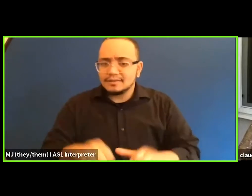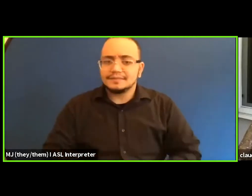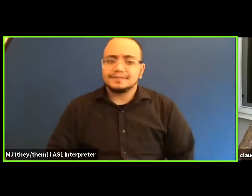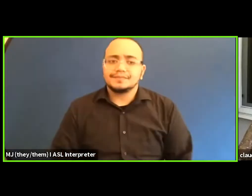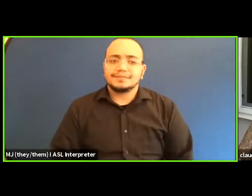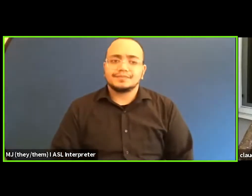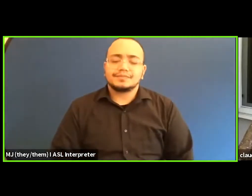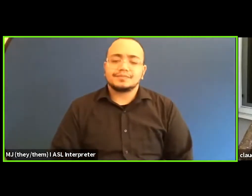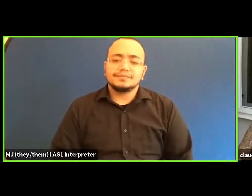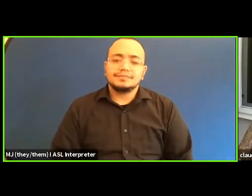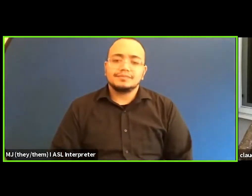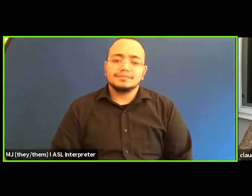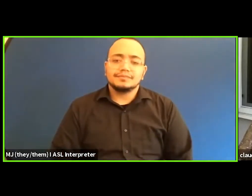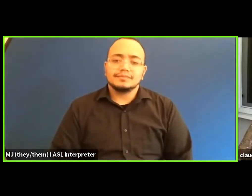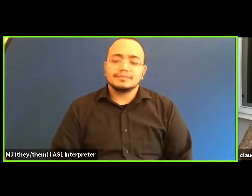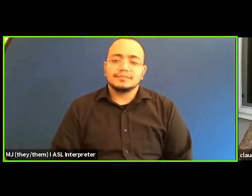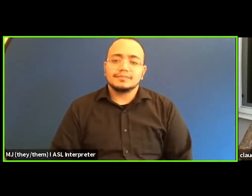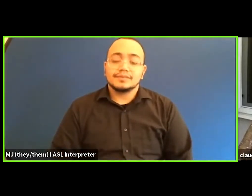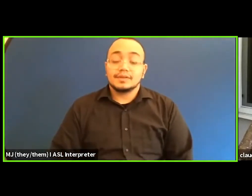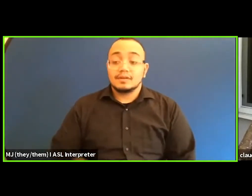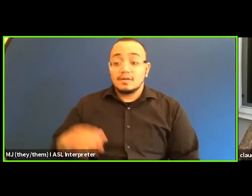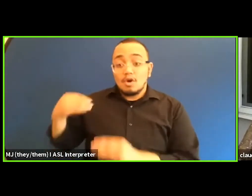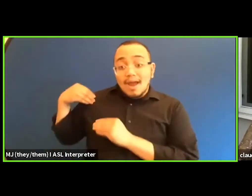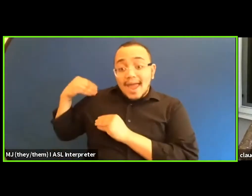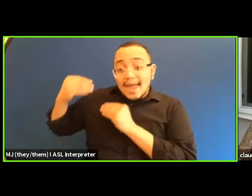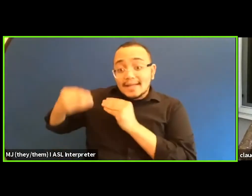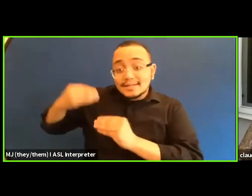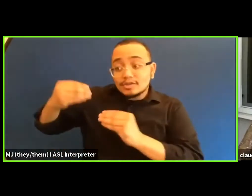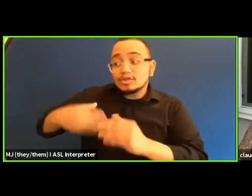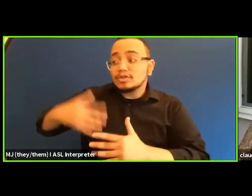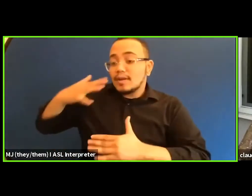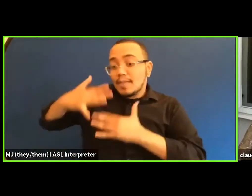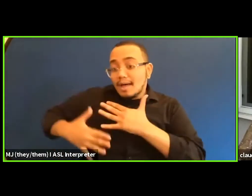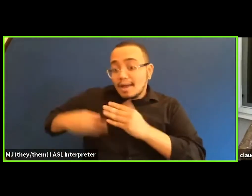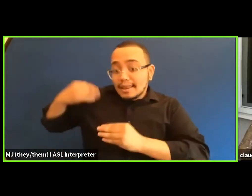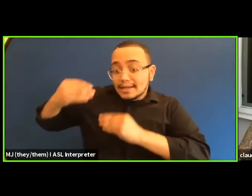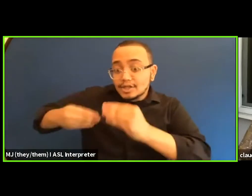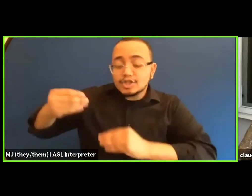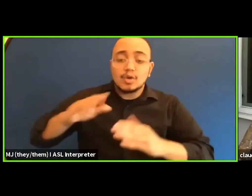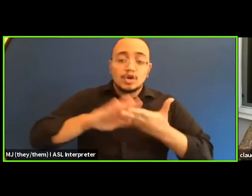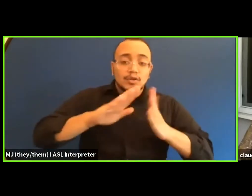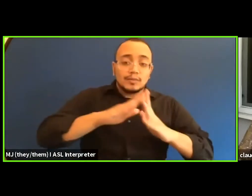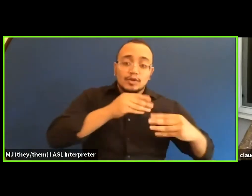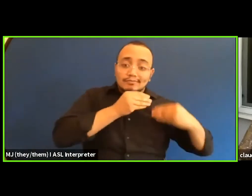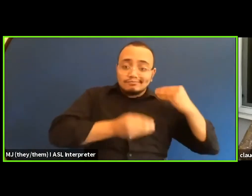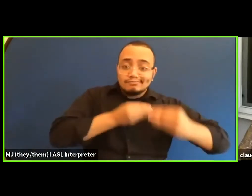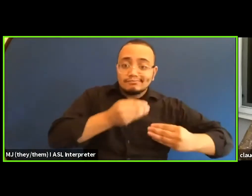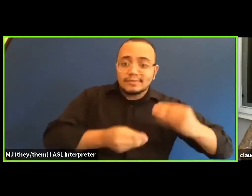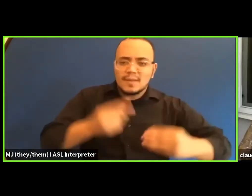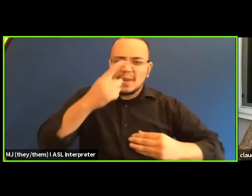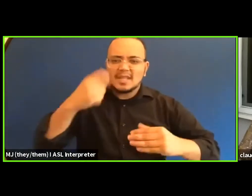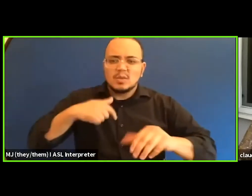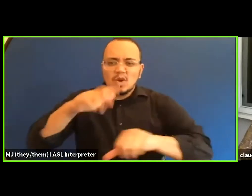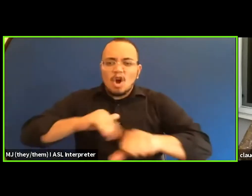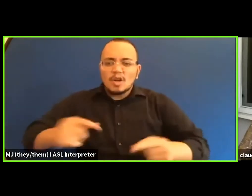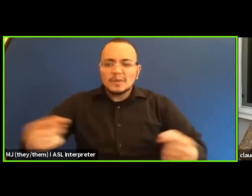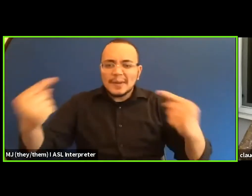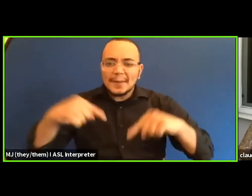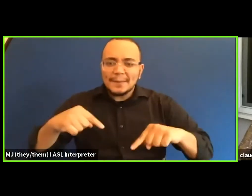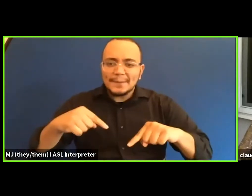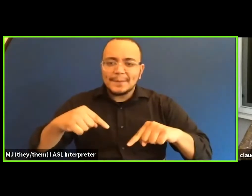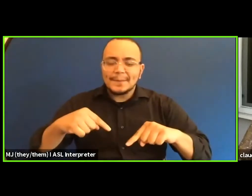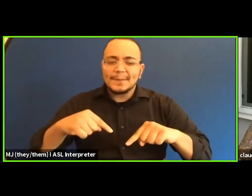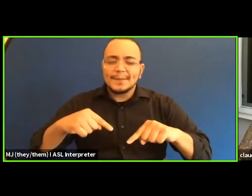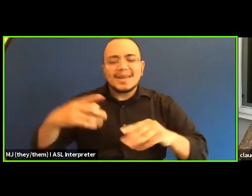So our ancestors, meaning your blood lineage, but also your community lineage, because you're called here and you are called to do this work by